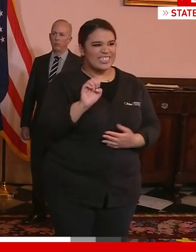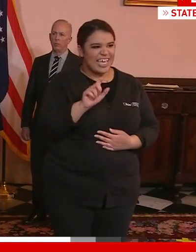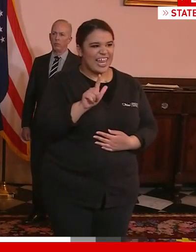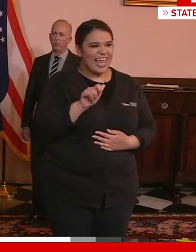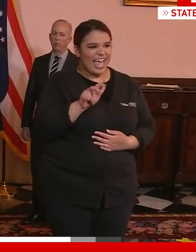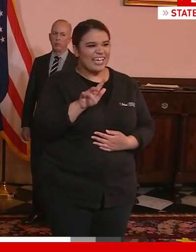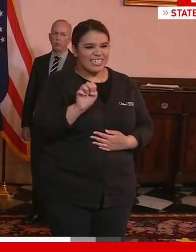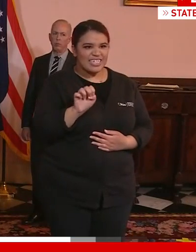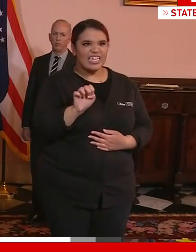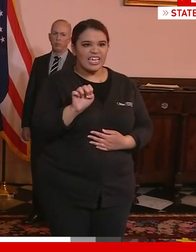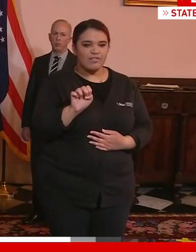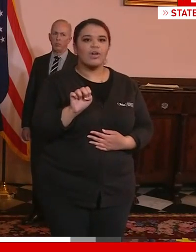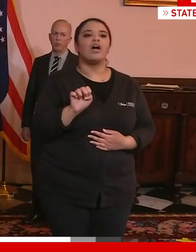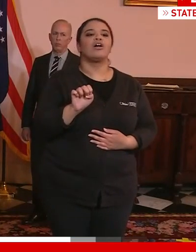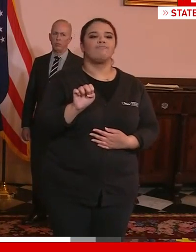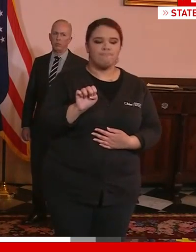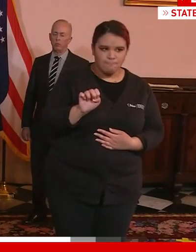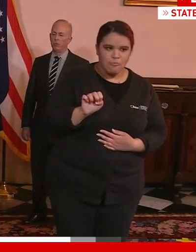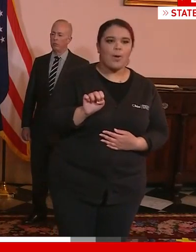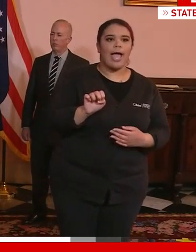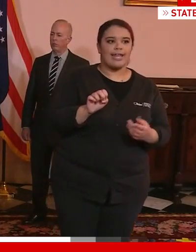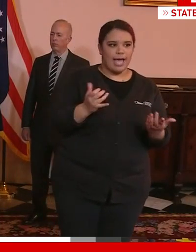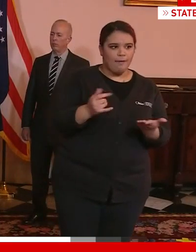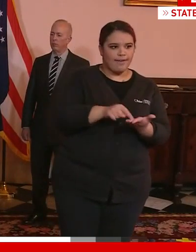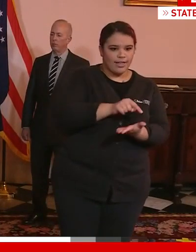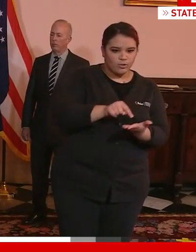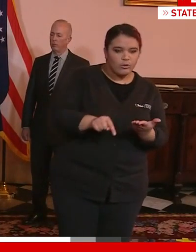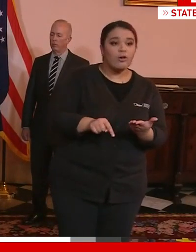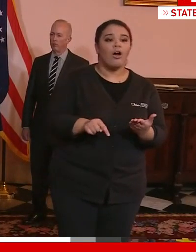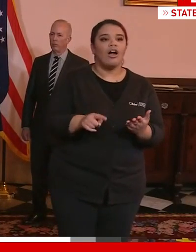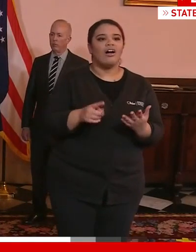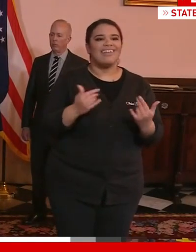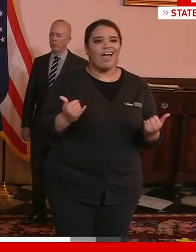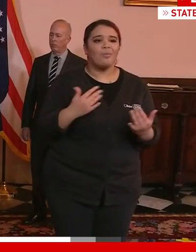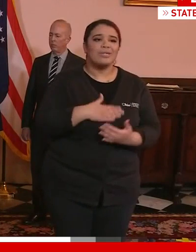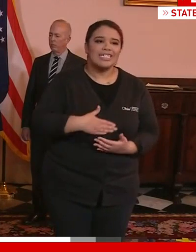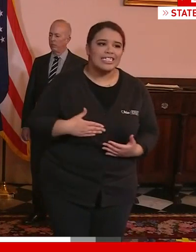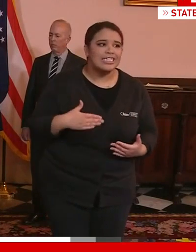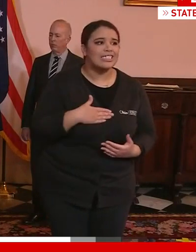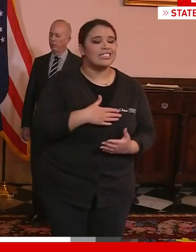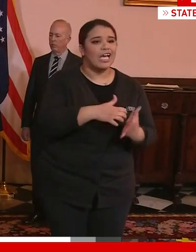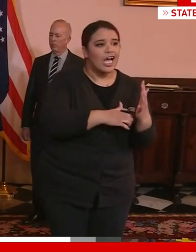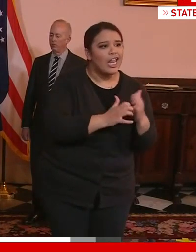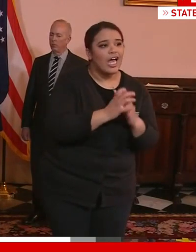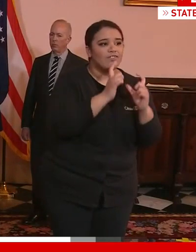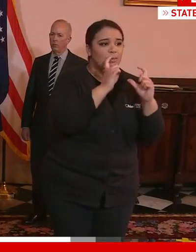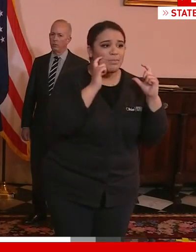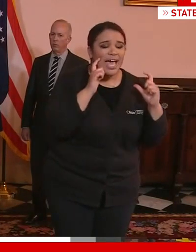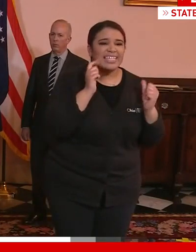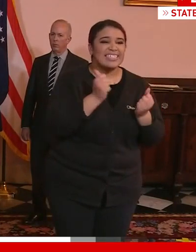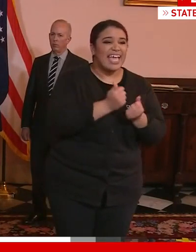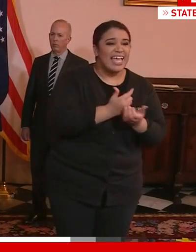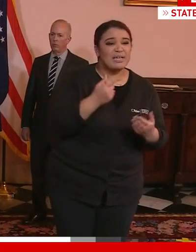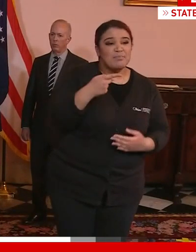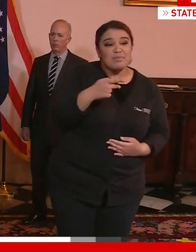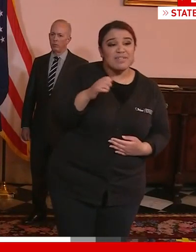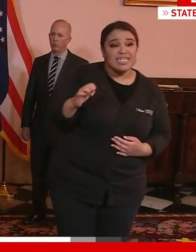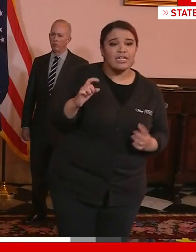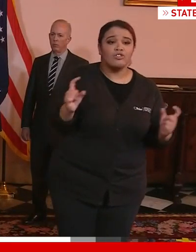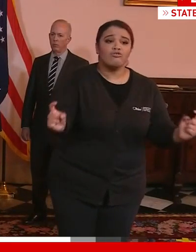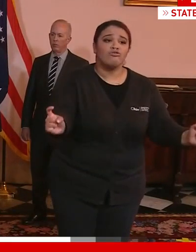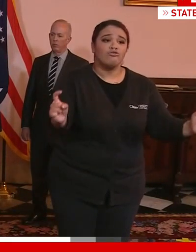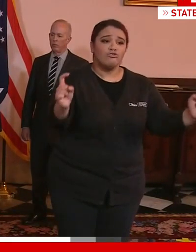available so that healthcare workers, EMS, first responders have what they need in order to care for sick patients and to protect themselves.